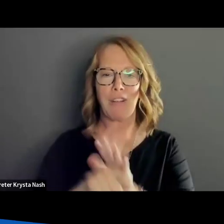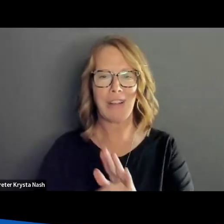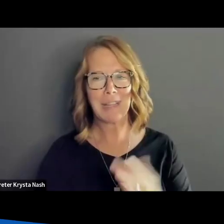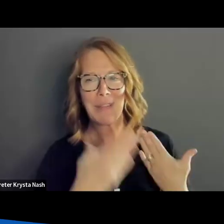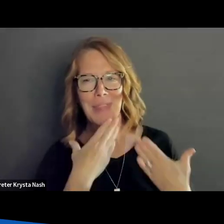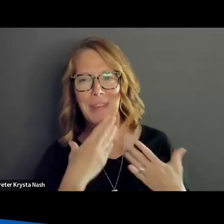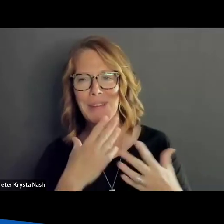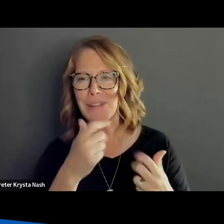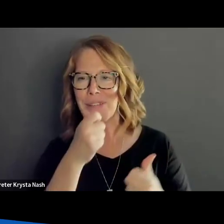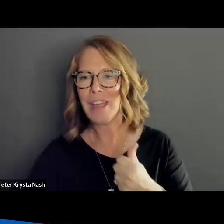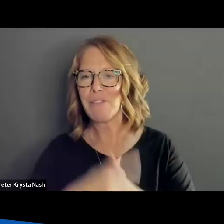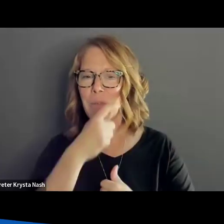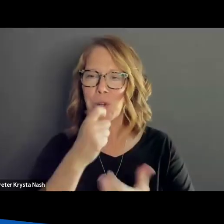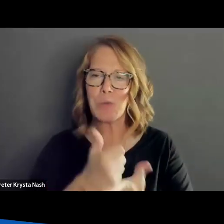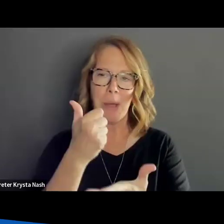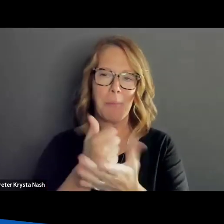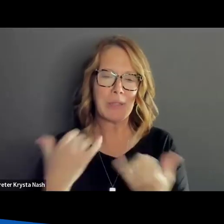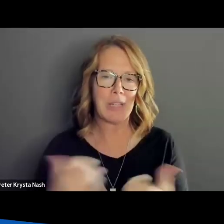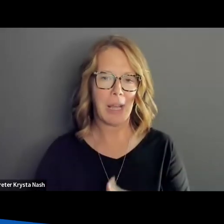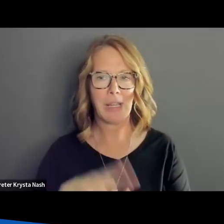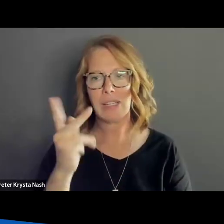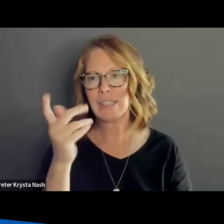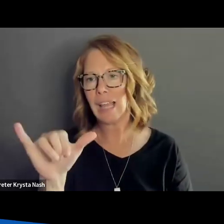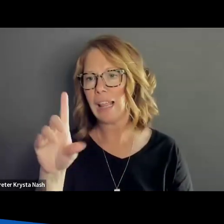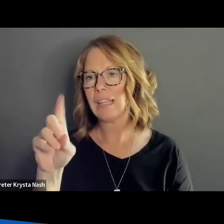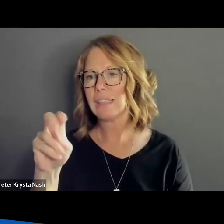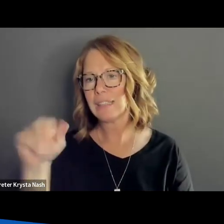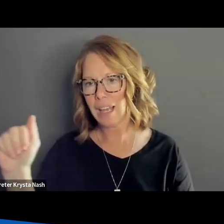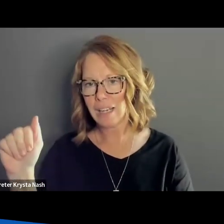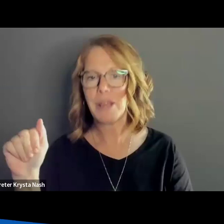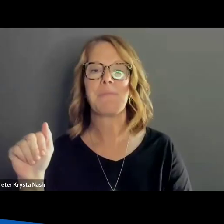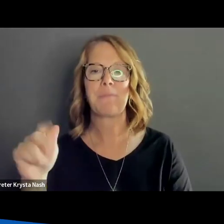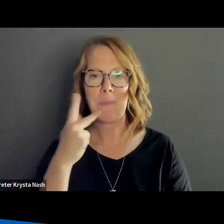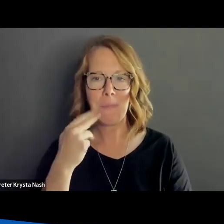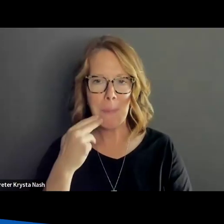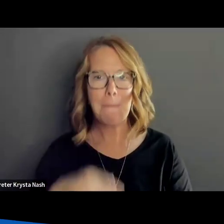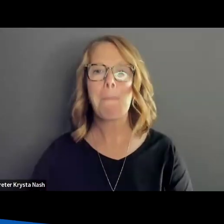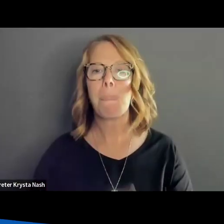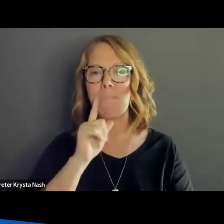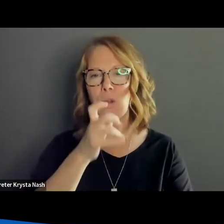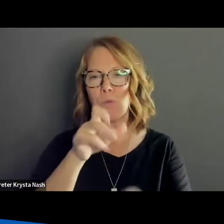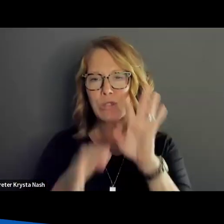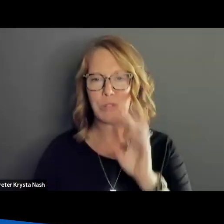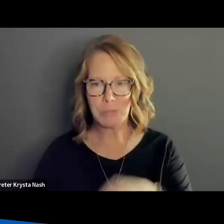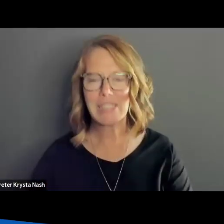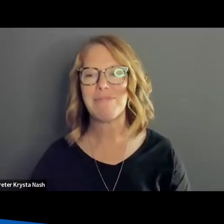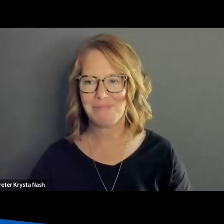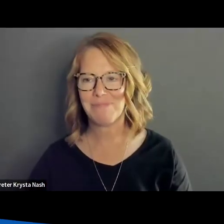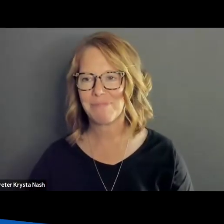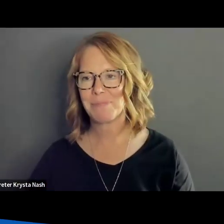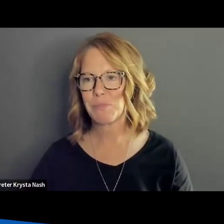you to the people who are helping us today, Kelly and Donna and Krista, who's doing the